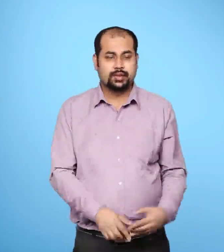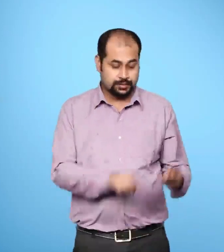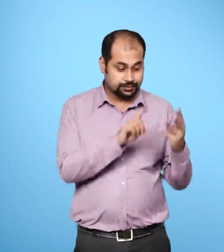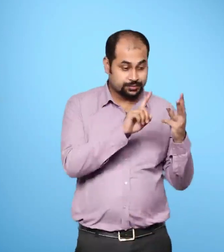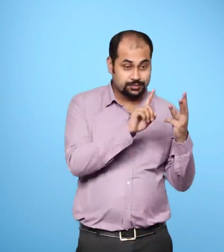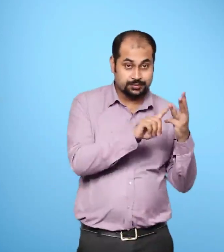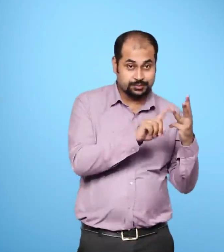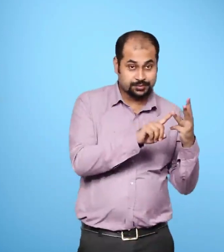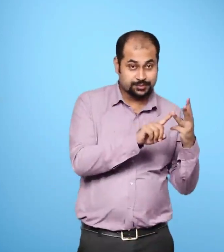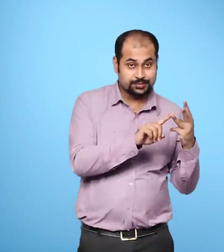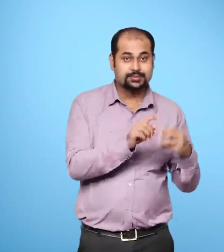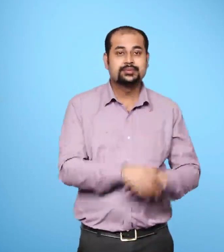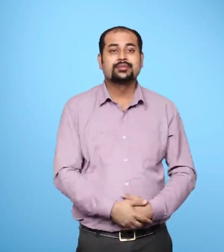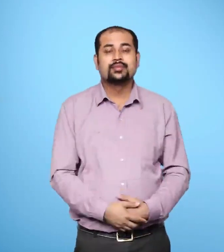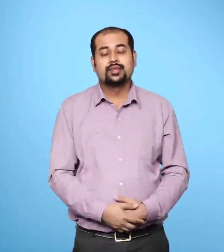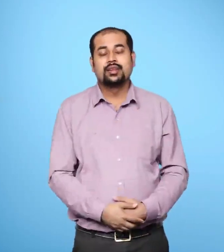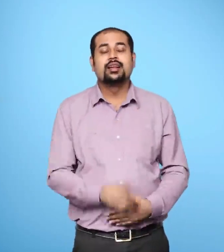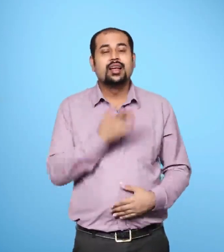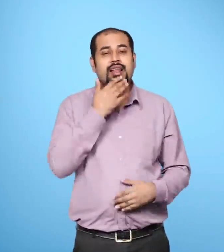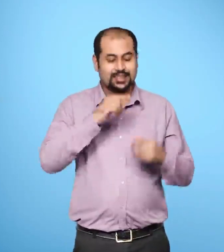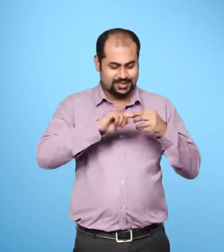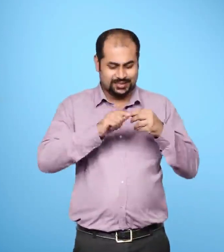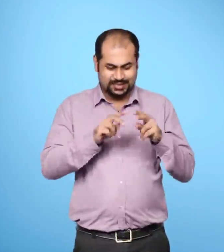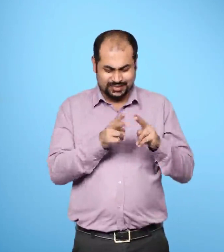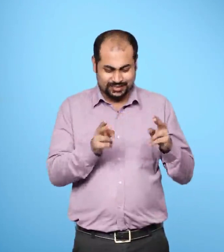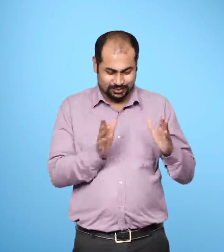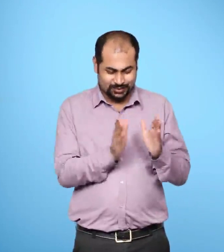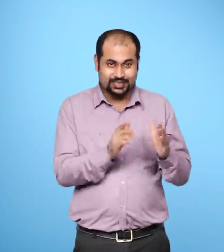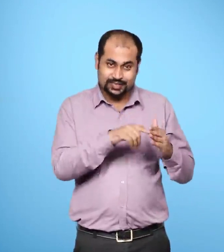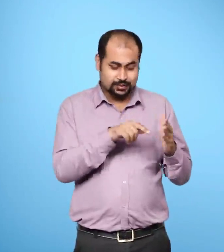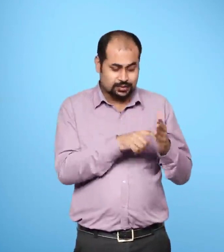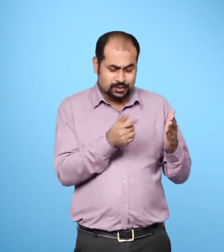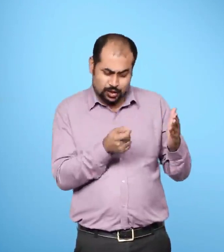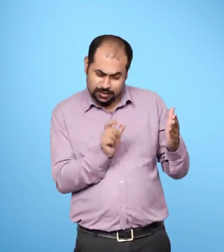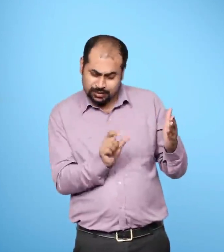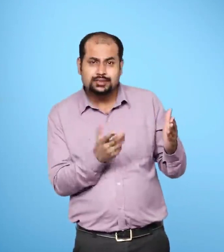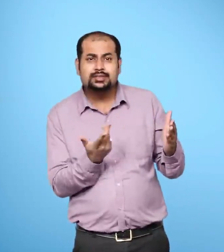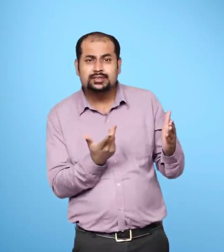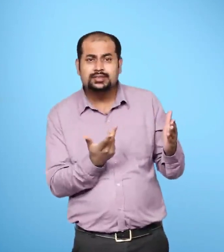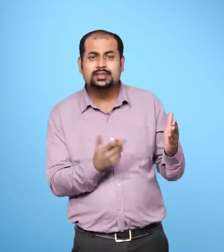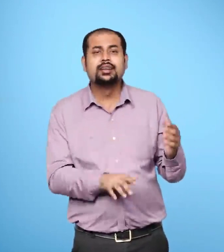Picture 3 shows a packet of crayons with price tag of rupees 55